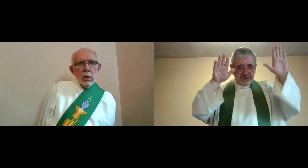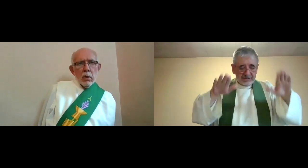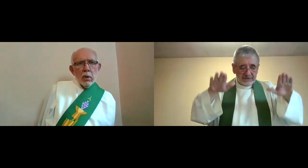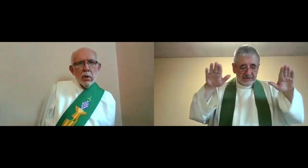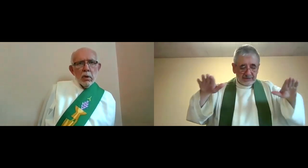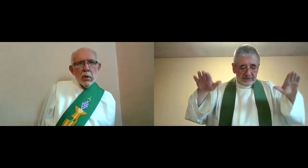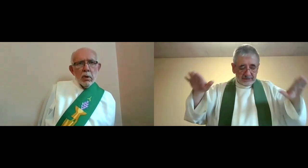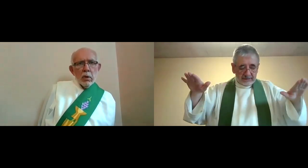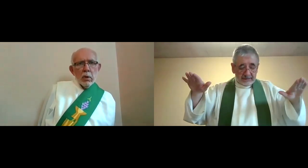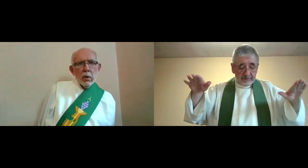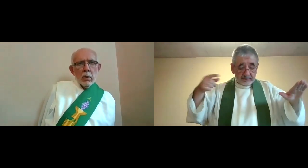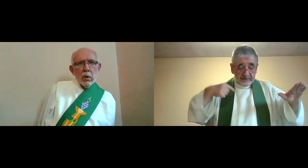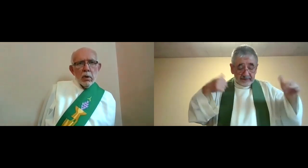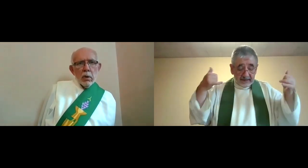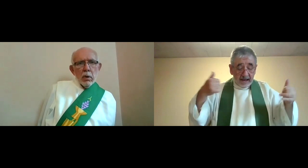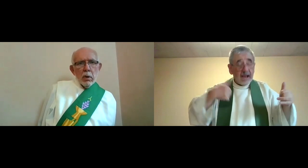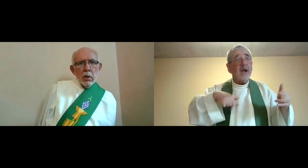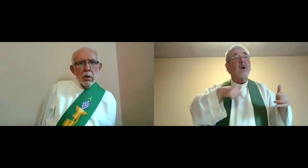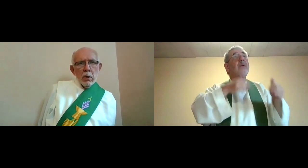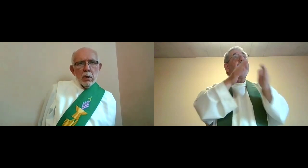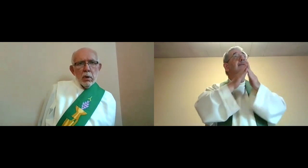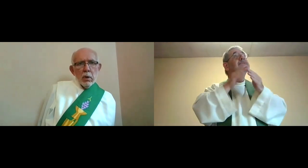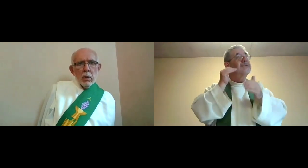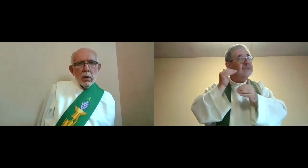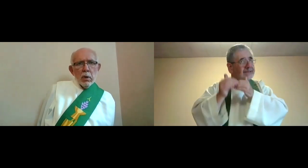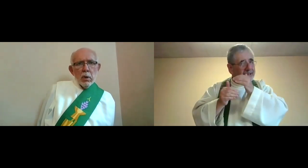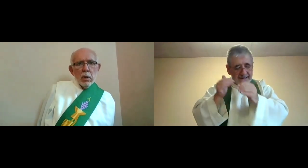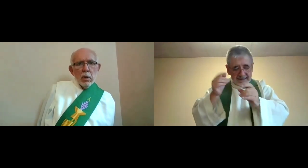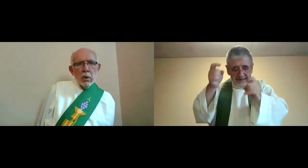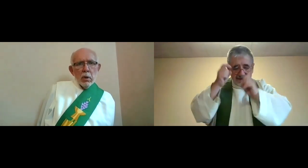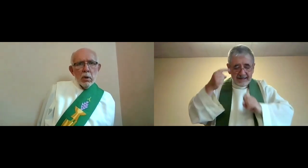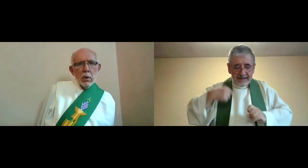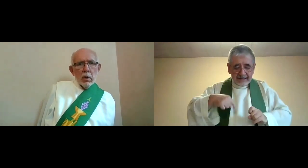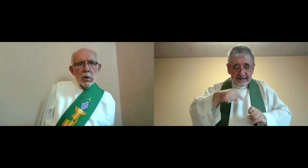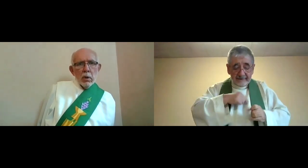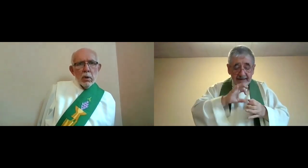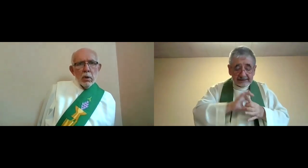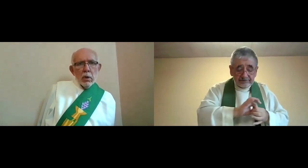on us, we pray, the gifts of unity and peace in your church.